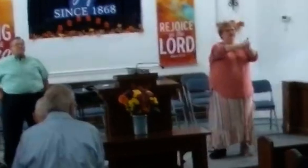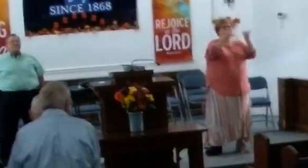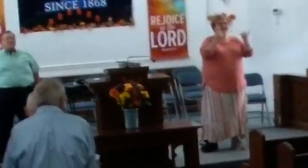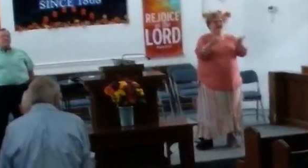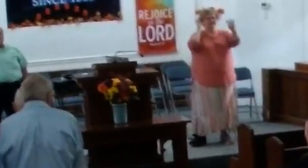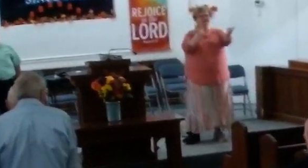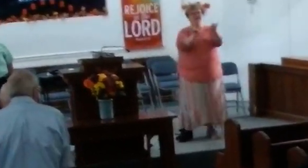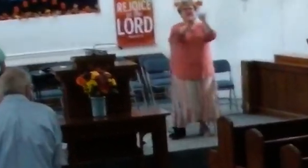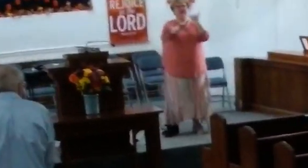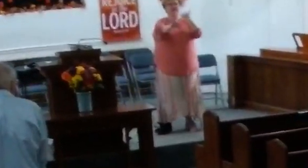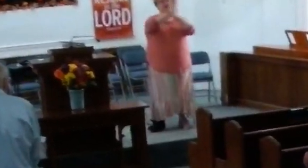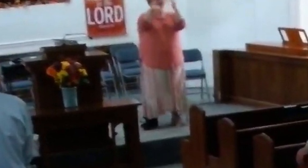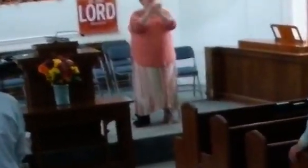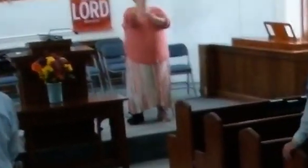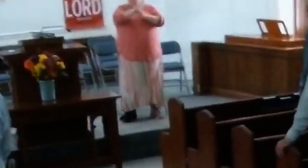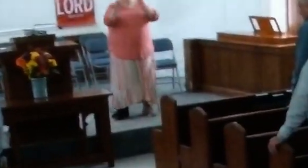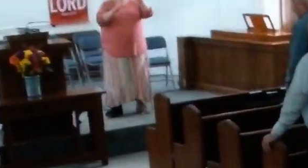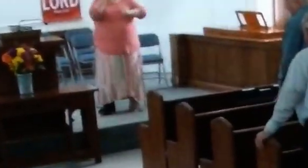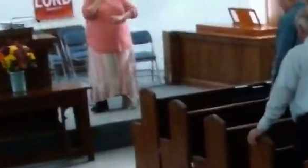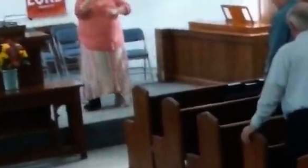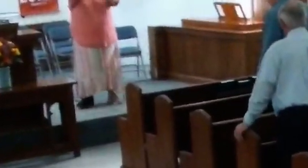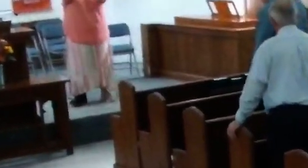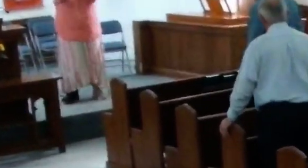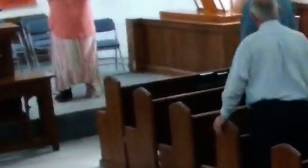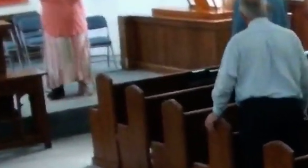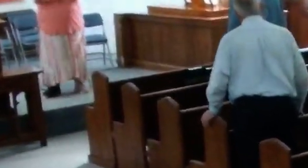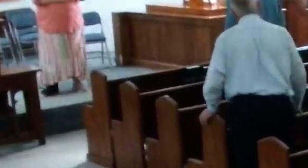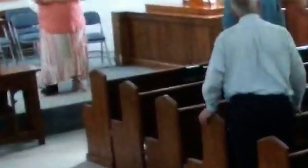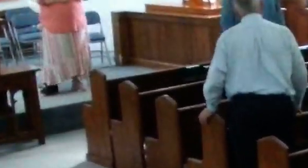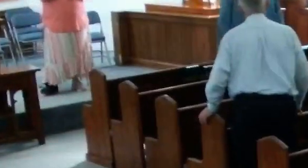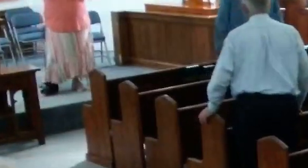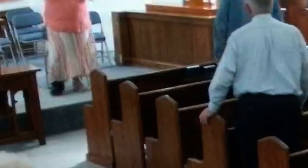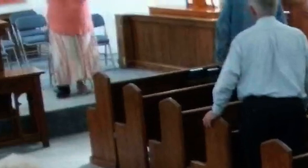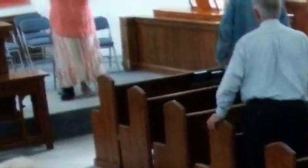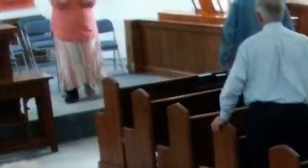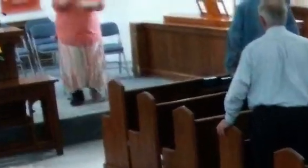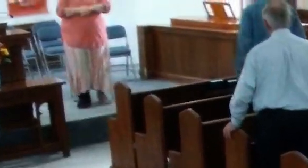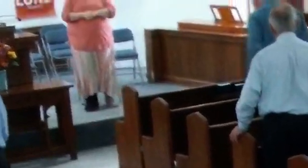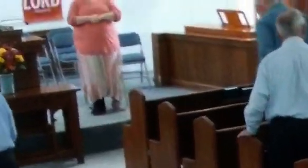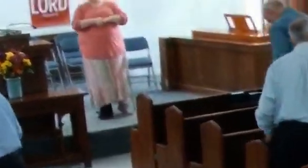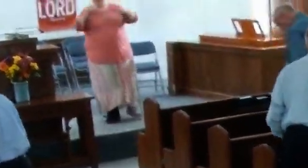and forever. And all of God's people said, Amen. And Amen.